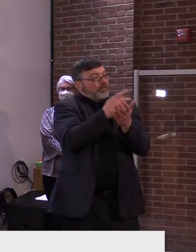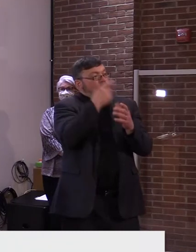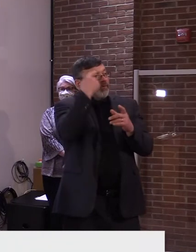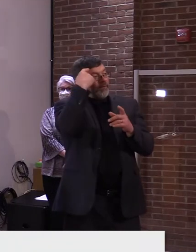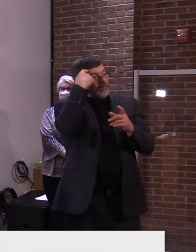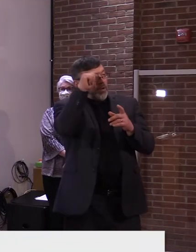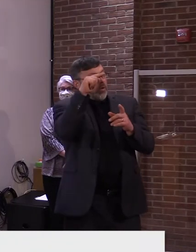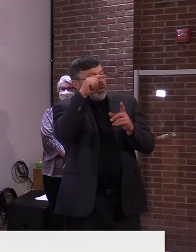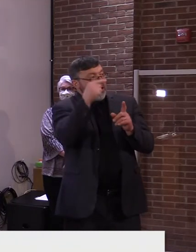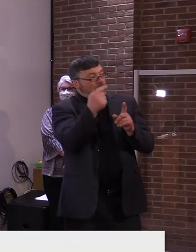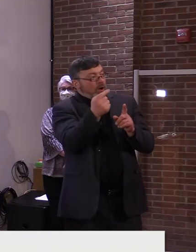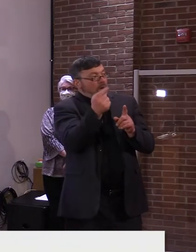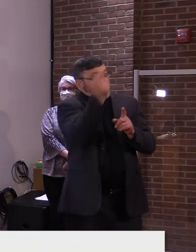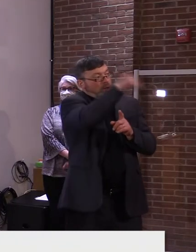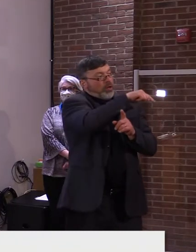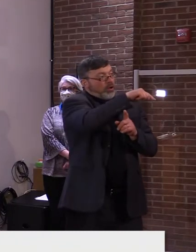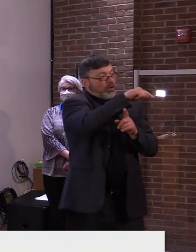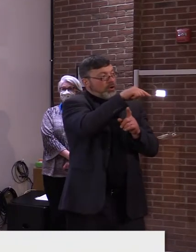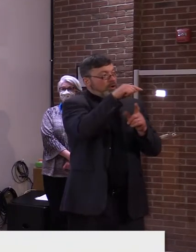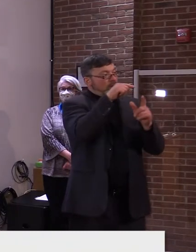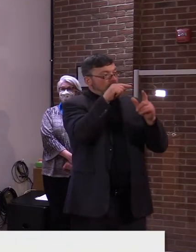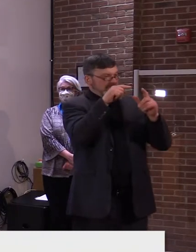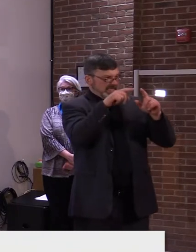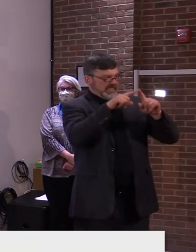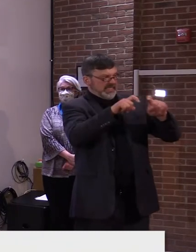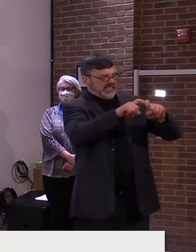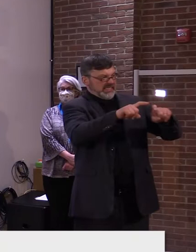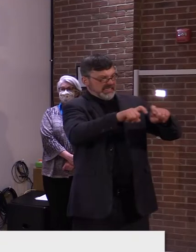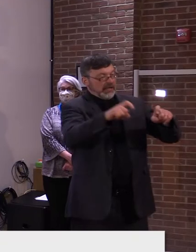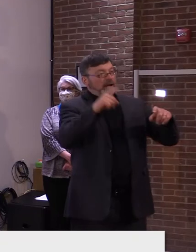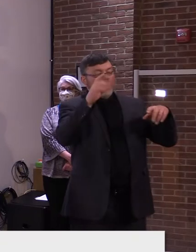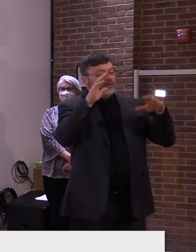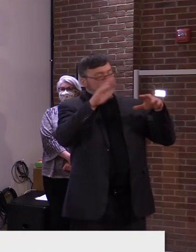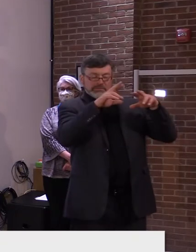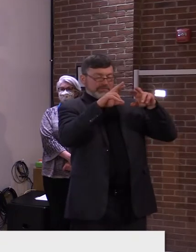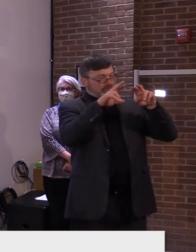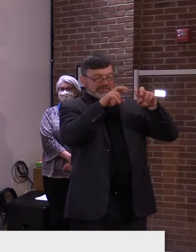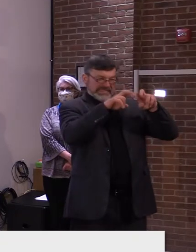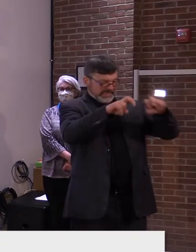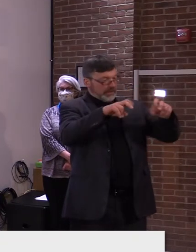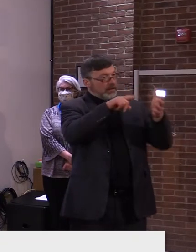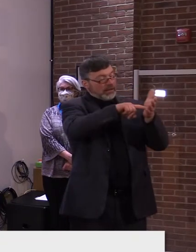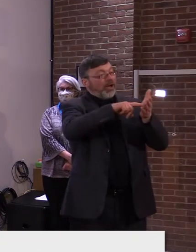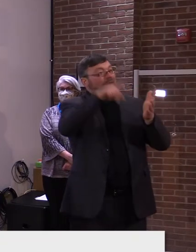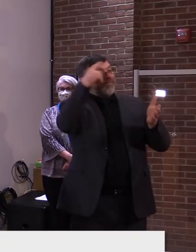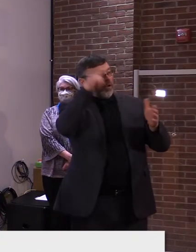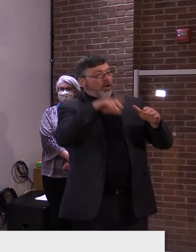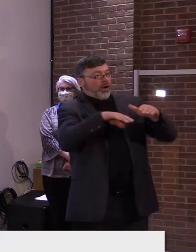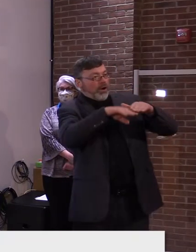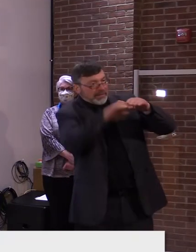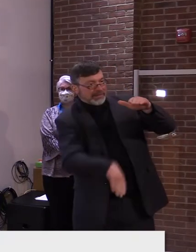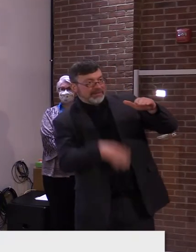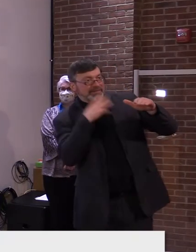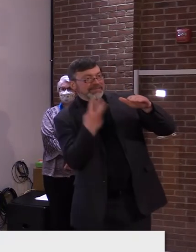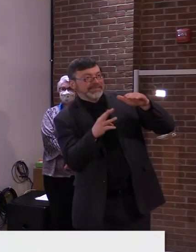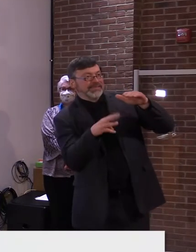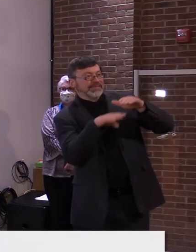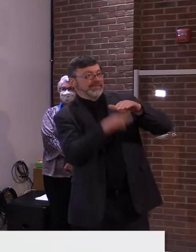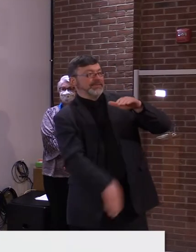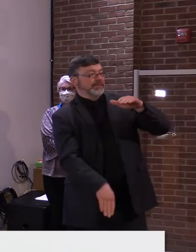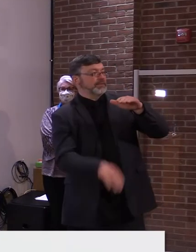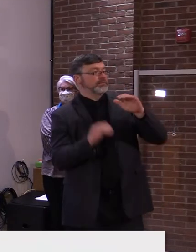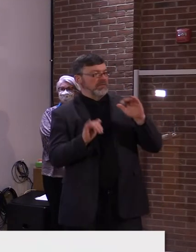on with trials in those under age 16. So we'll have more information on that in a timely way, we hope, as